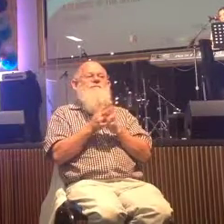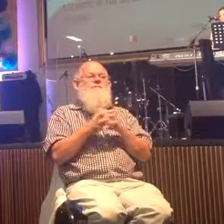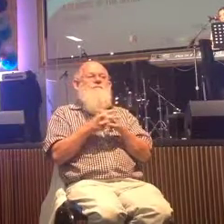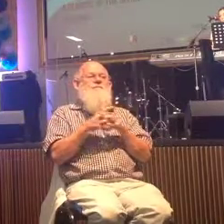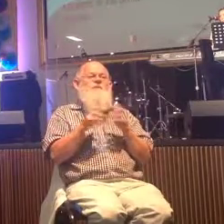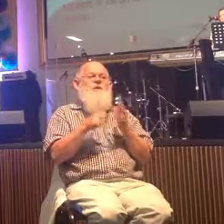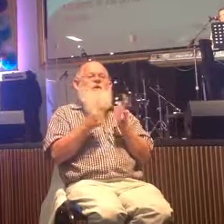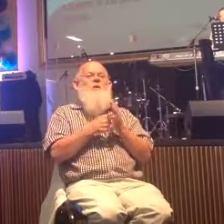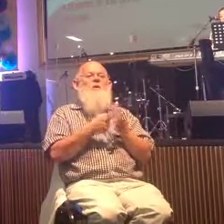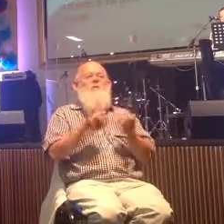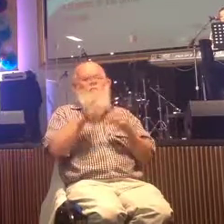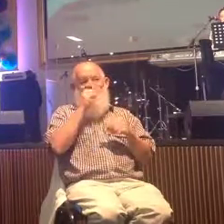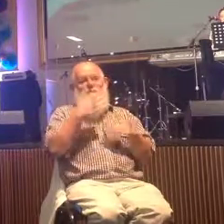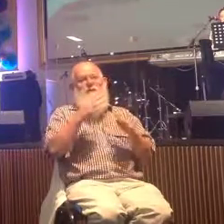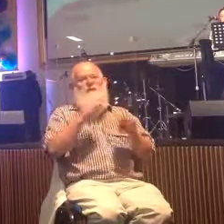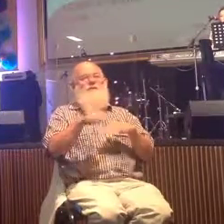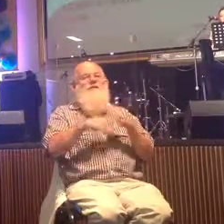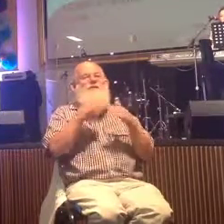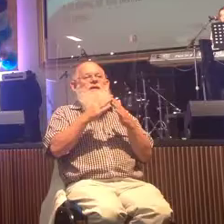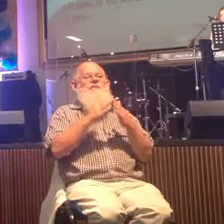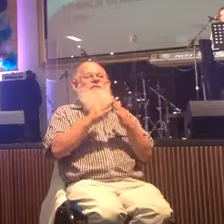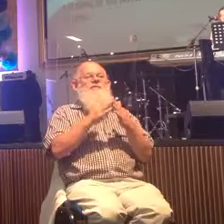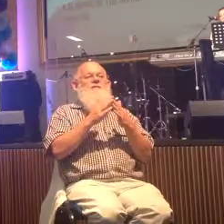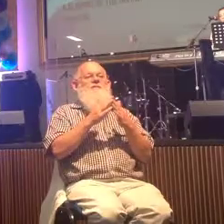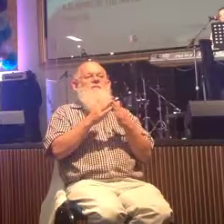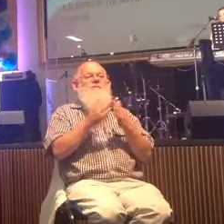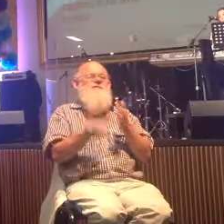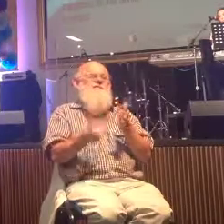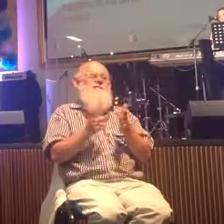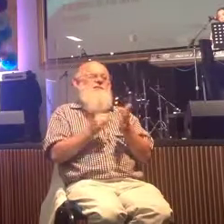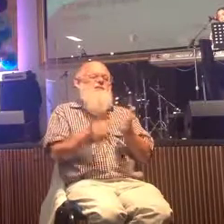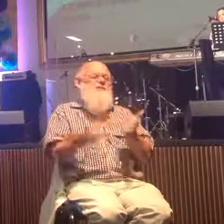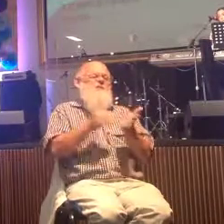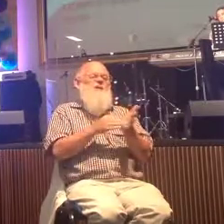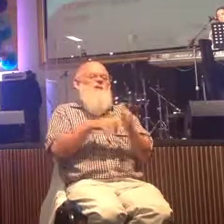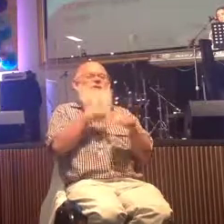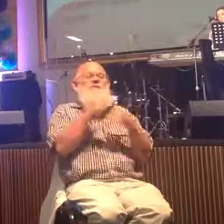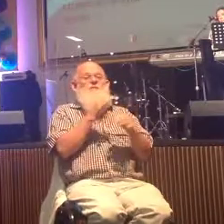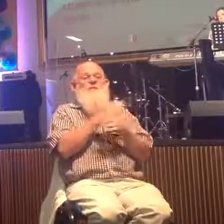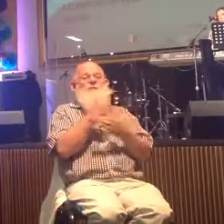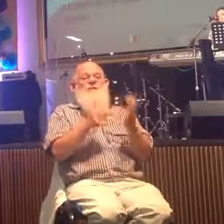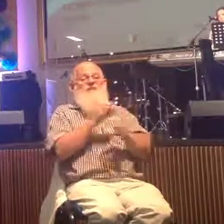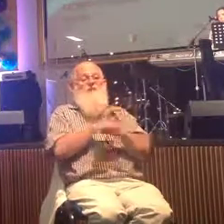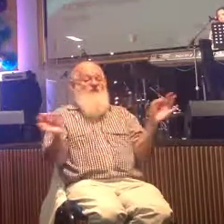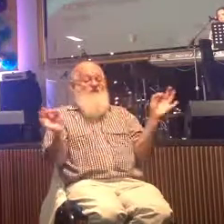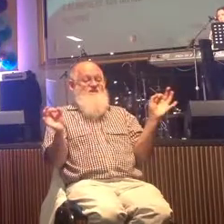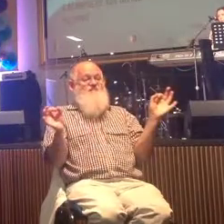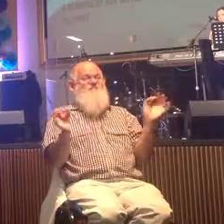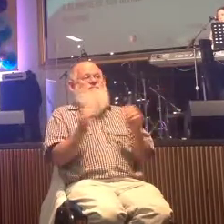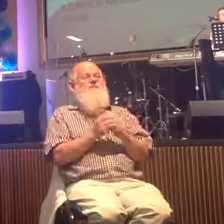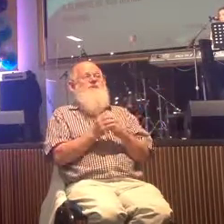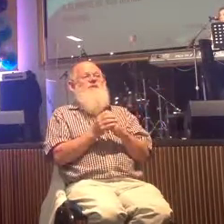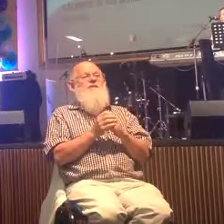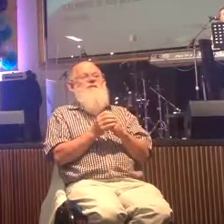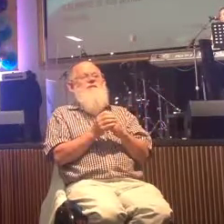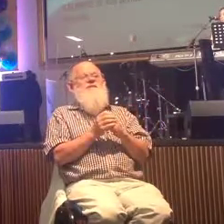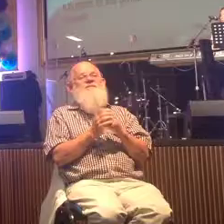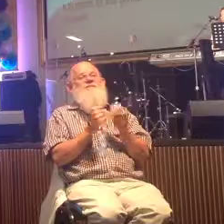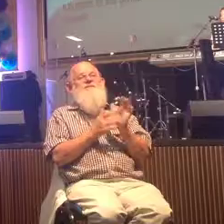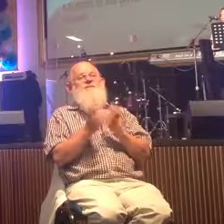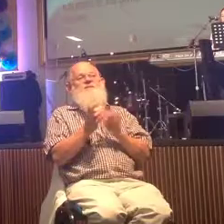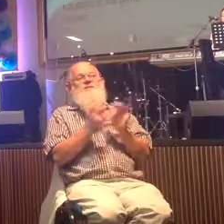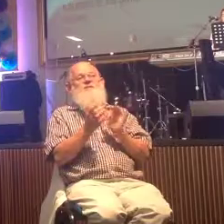Or we can get into heaven by the skin of our teeth and that's it. Which we're still. Jesus is that graceful and that kind that